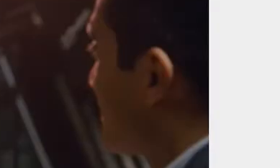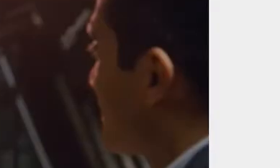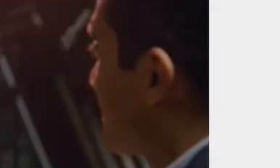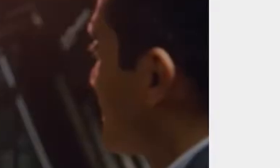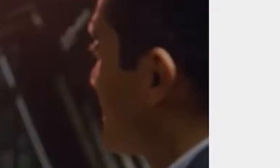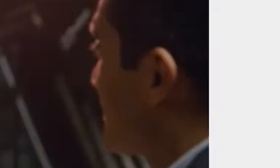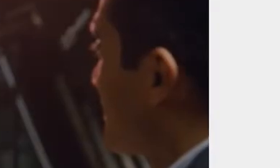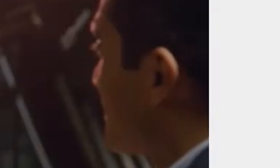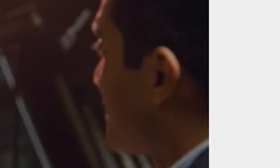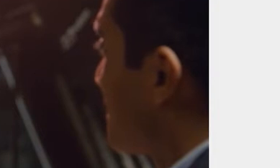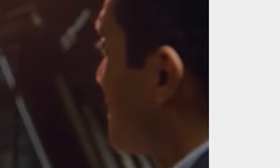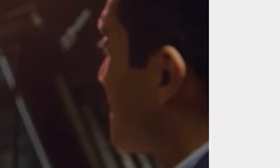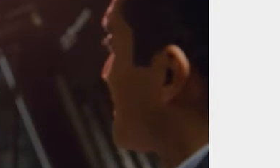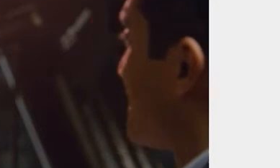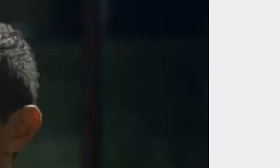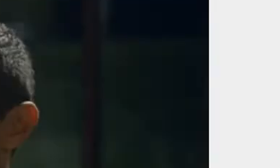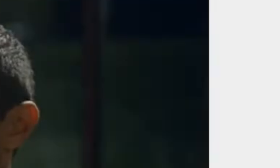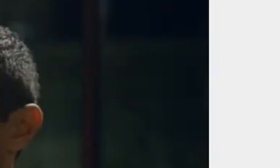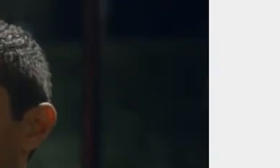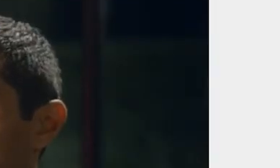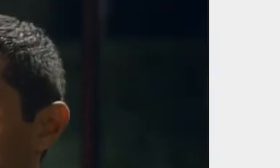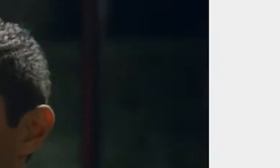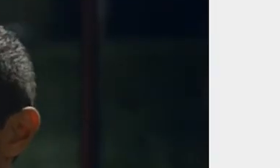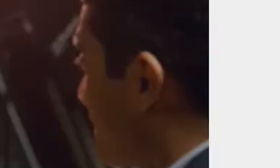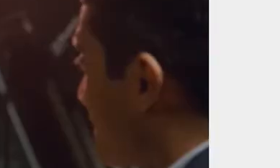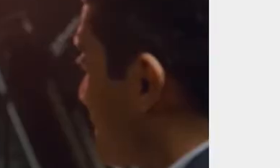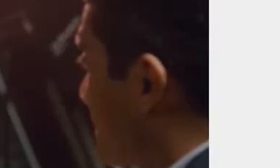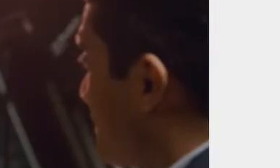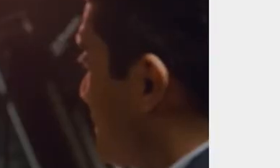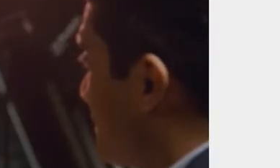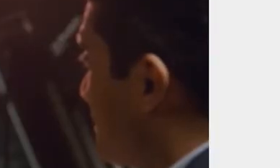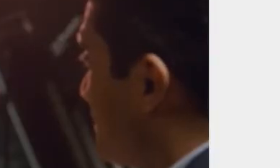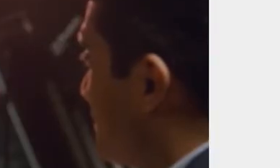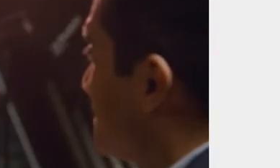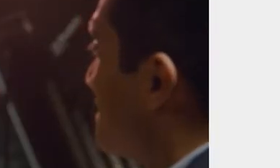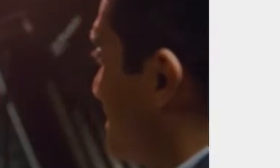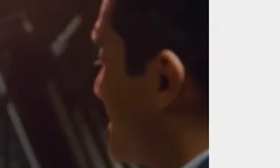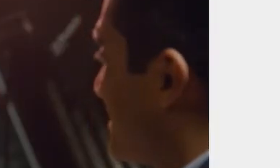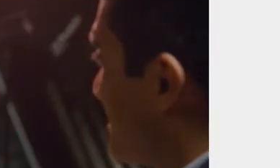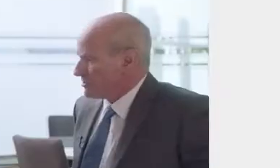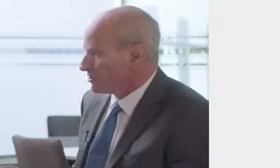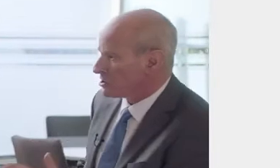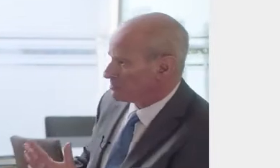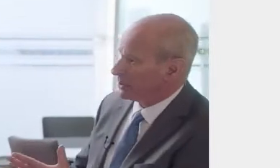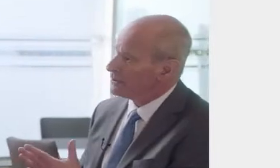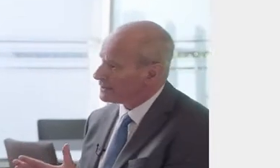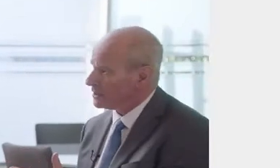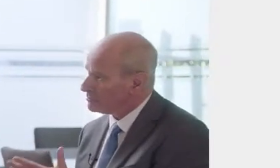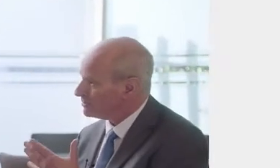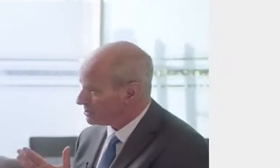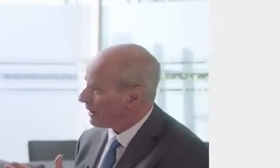committed to considering a range of clothing for the disabled, further on down the line. So this is